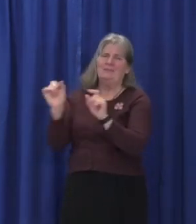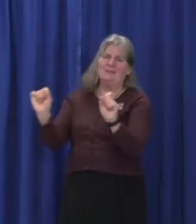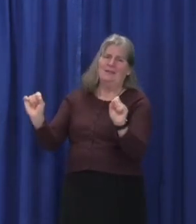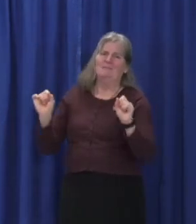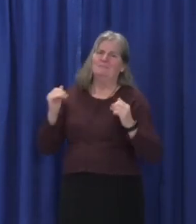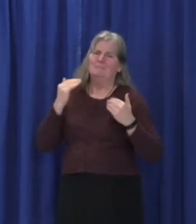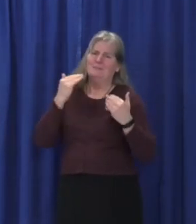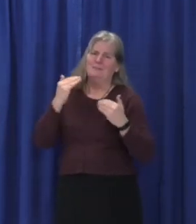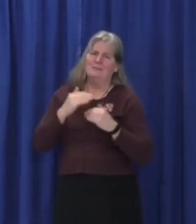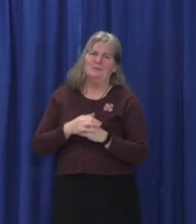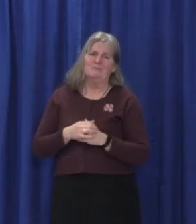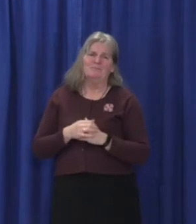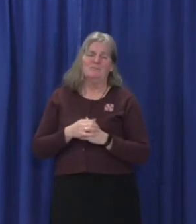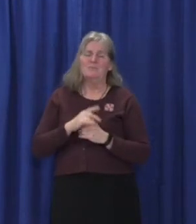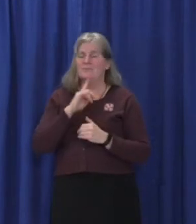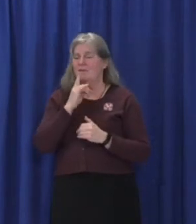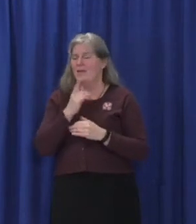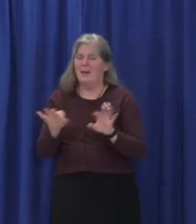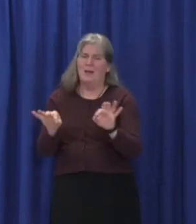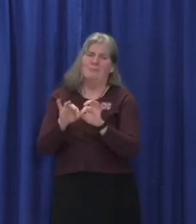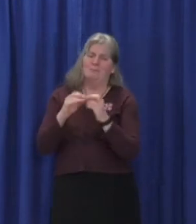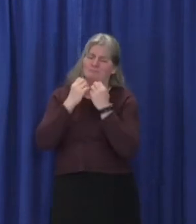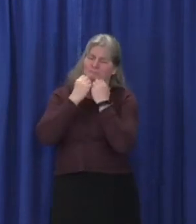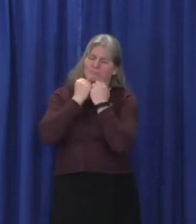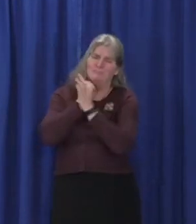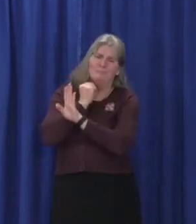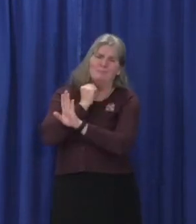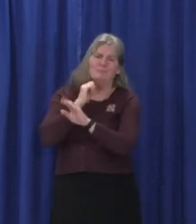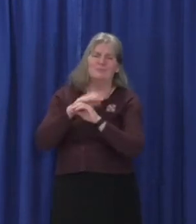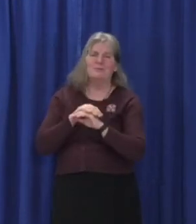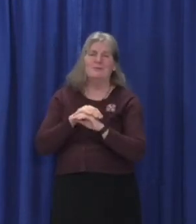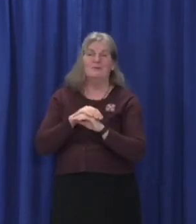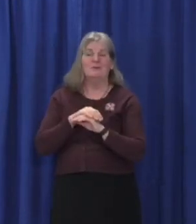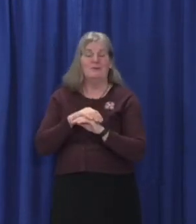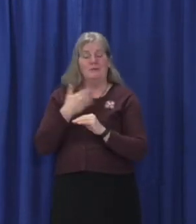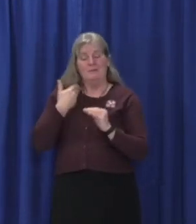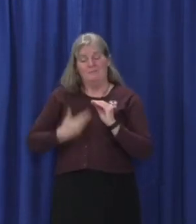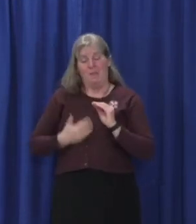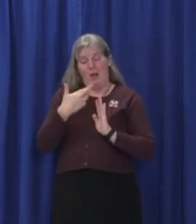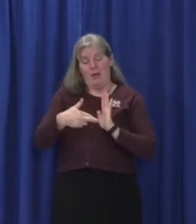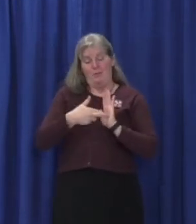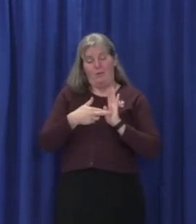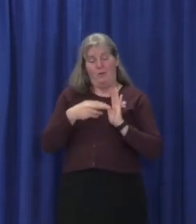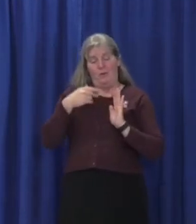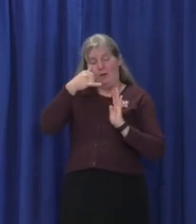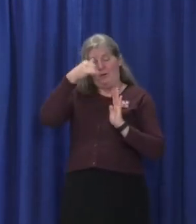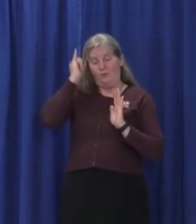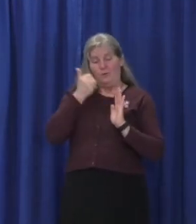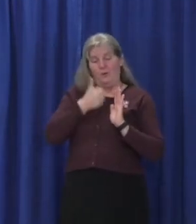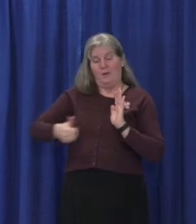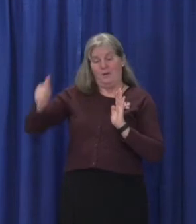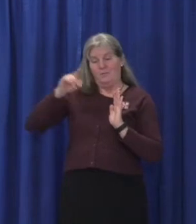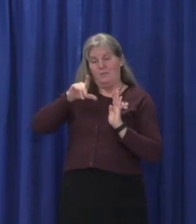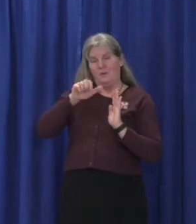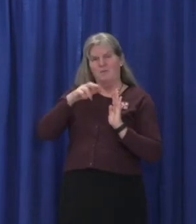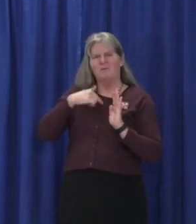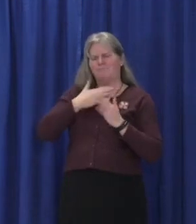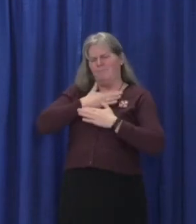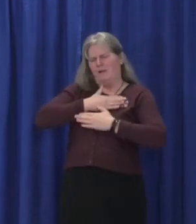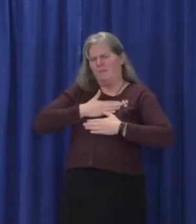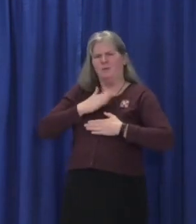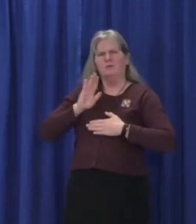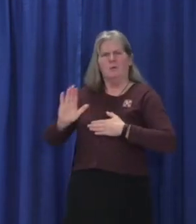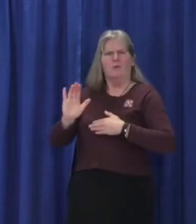and healthy. It really matters. And as the Premier, I just want to know that we're extremely grateful for all of those efforts. We